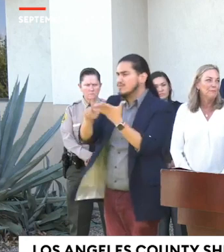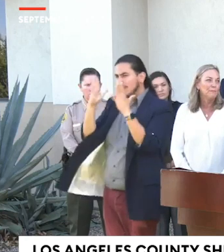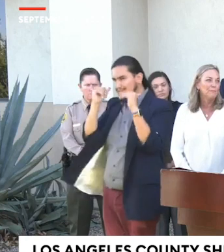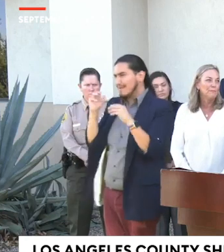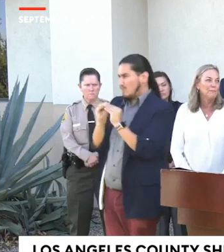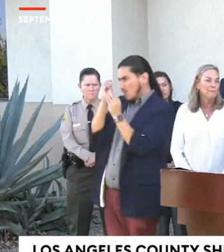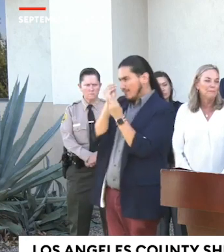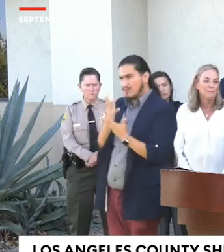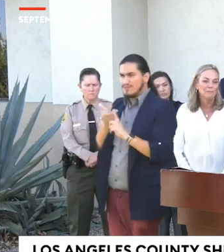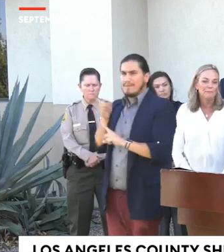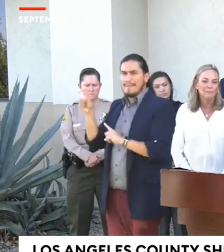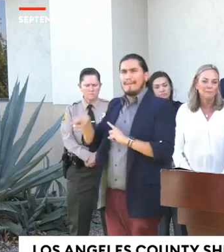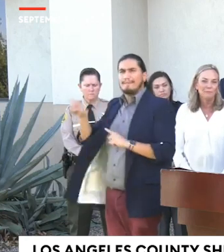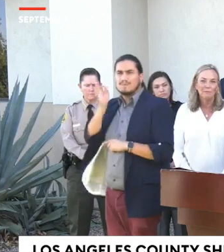of them.